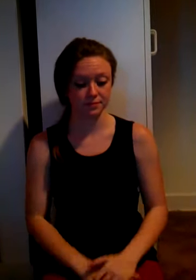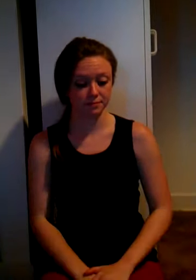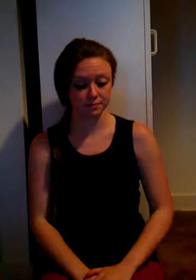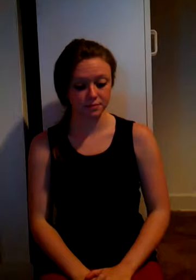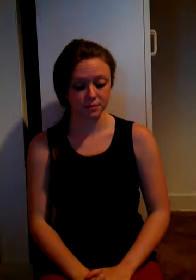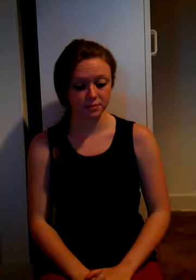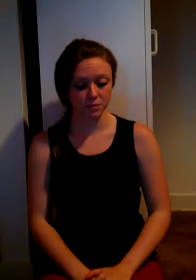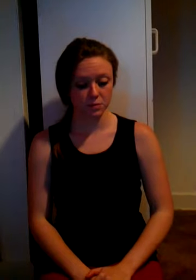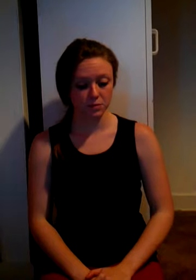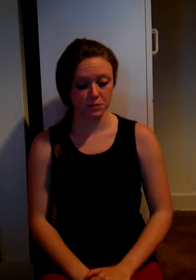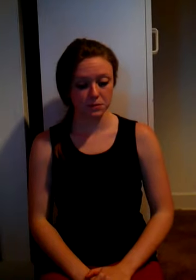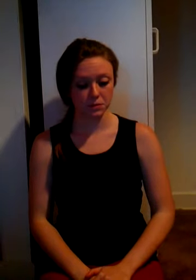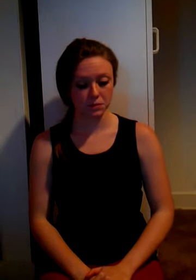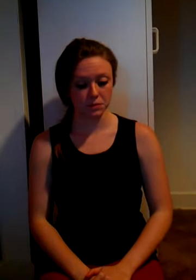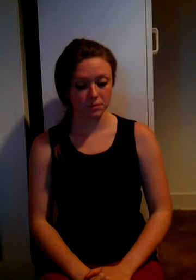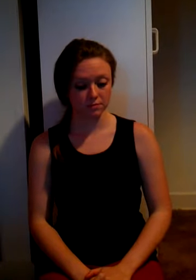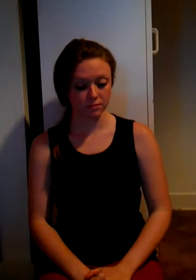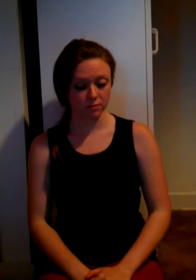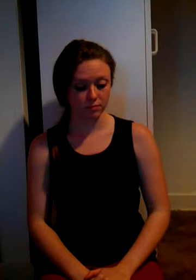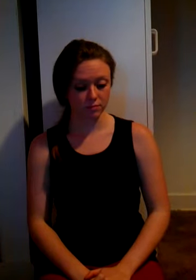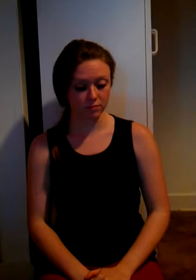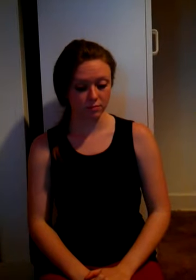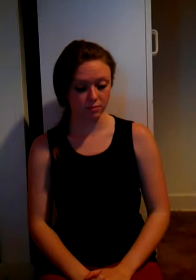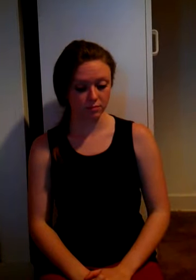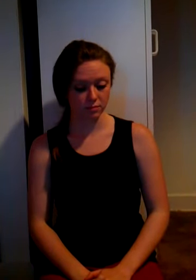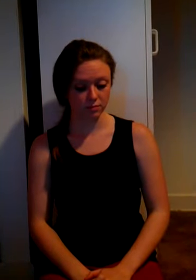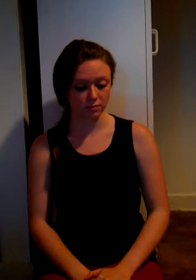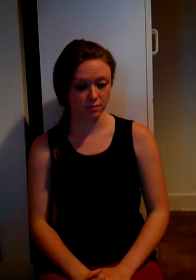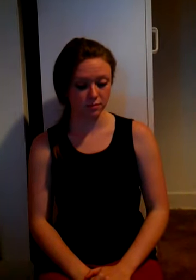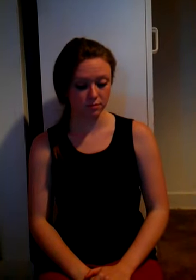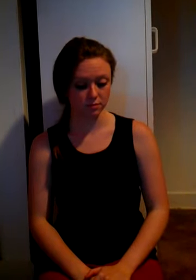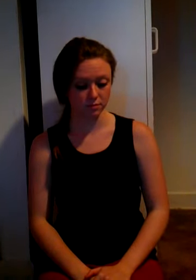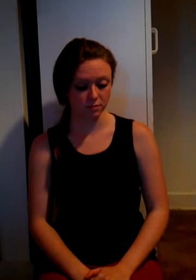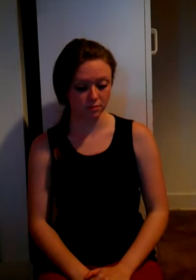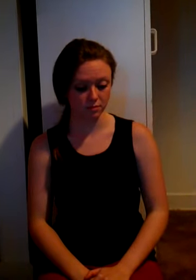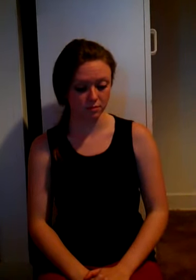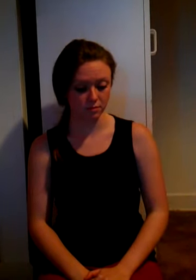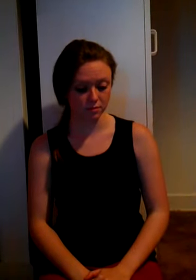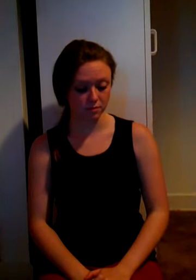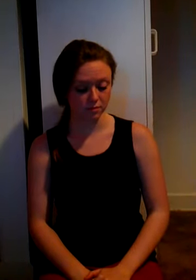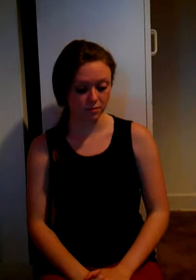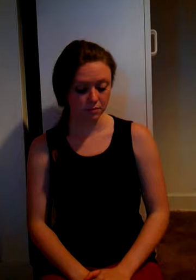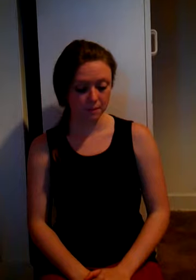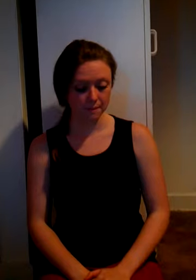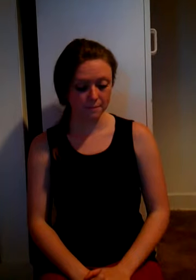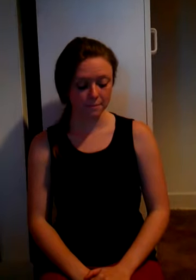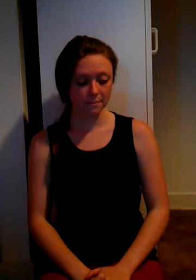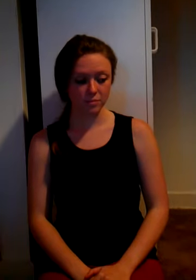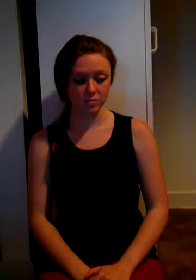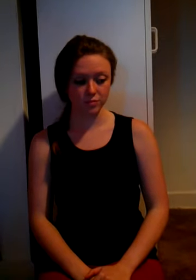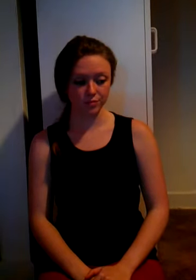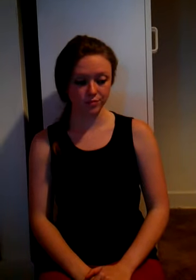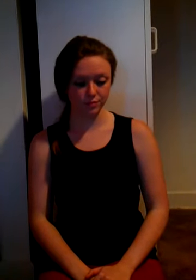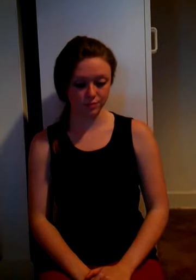could your frog knitting? The giant washed that he